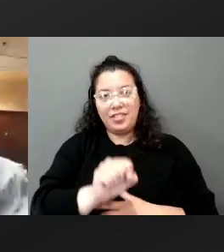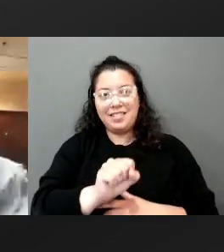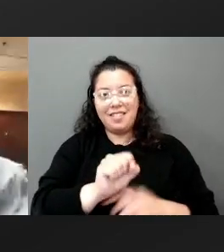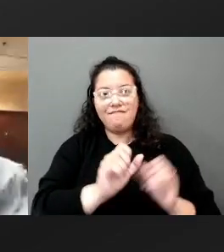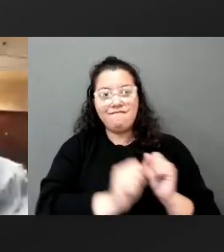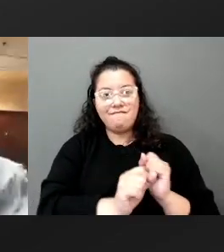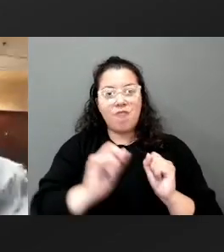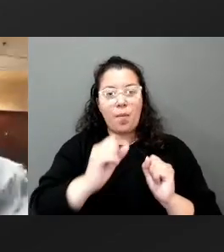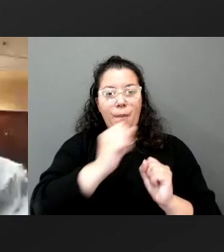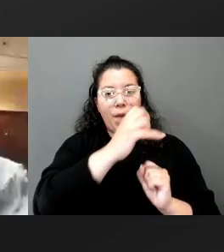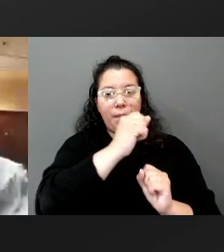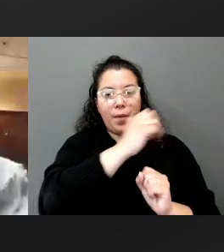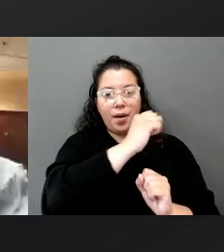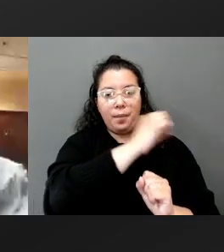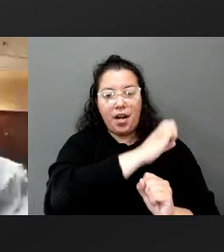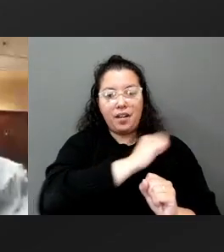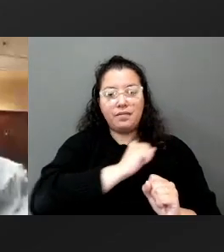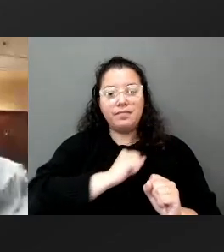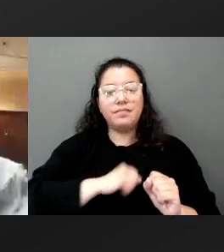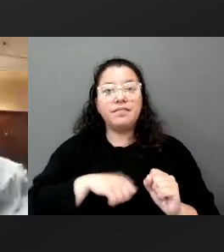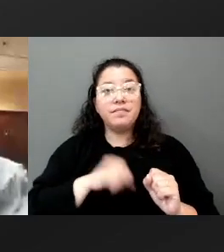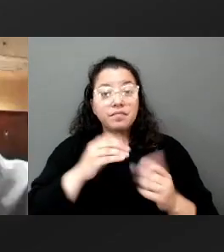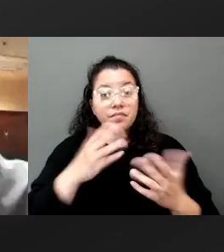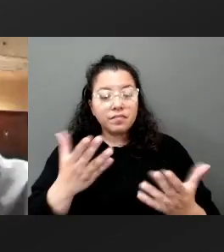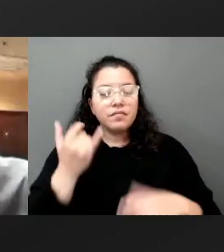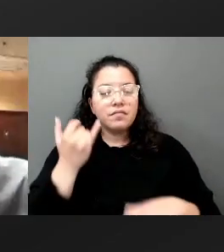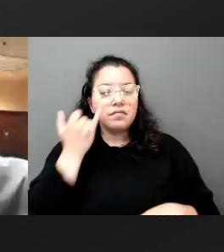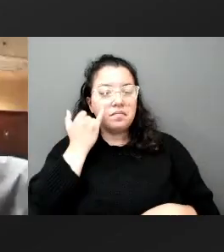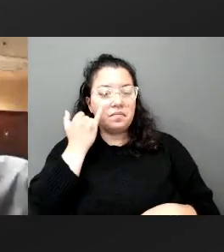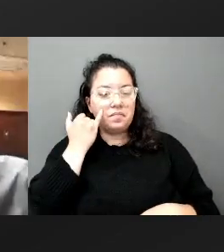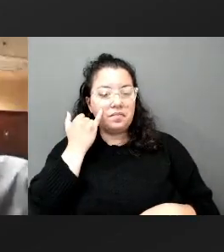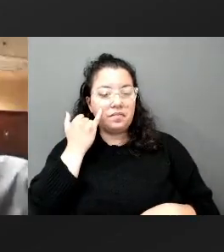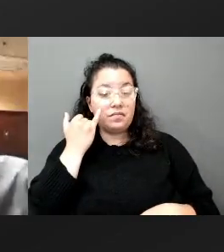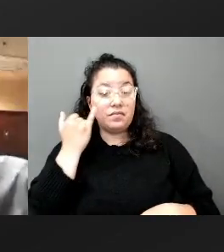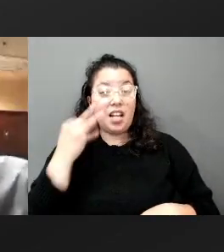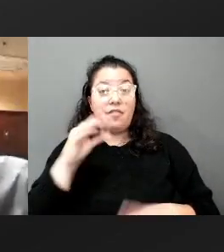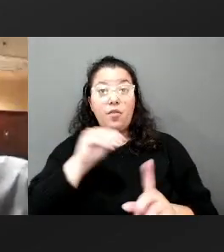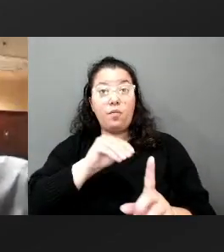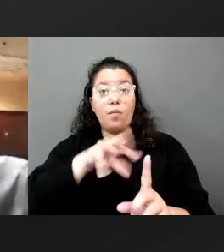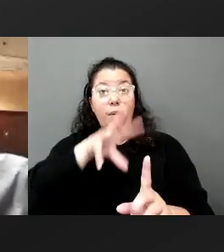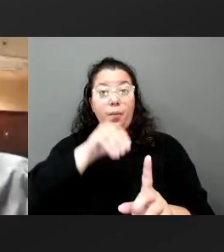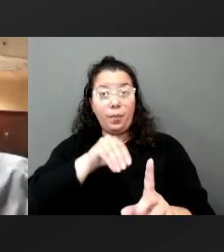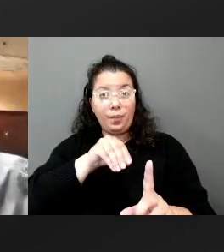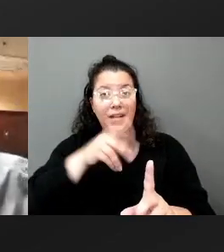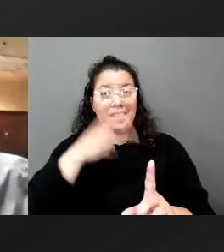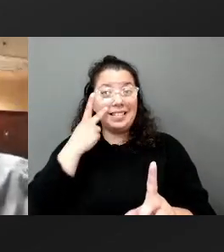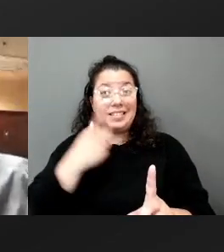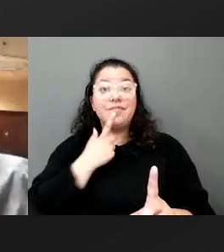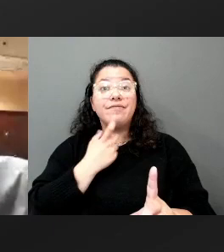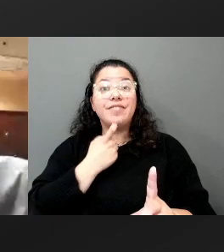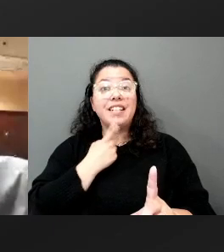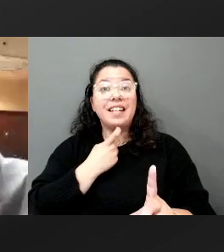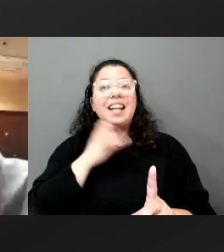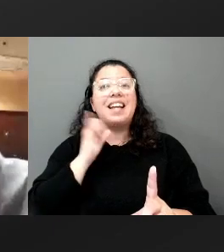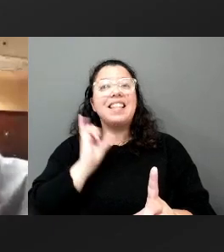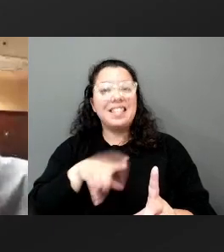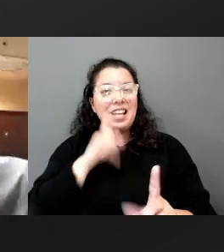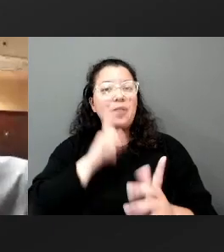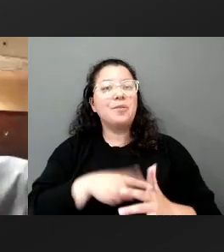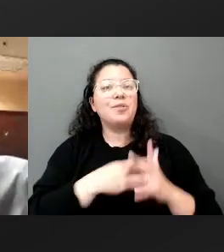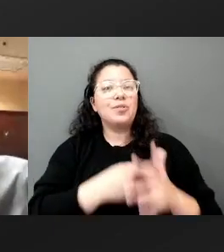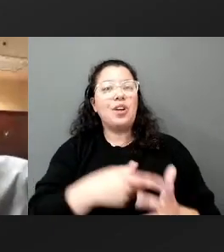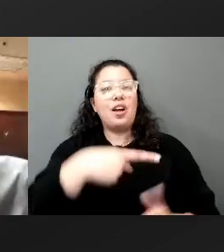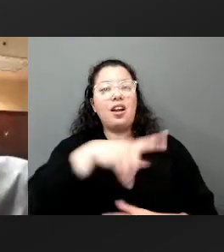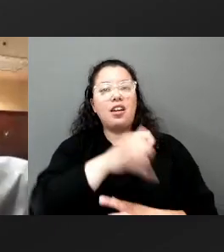image with MIRI of a cluster like this, you just pick out the red ones. Those are the ones that are forming planets. The blue ones, they're